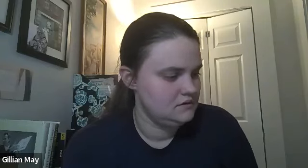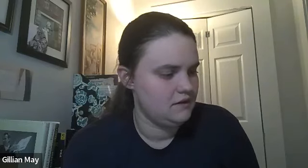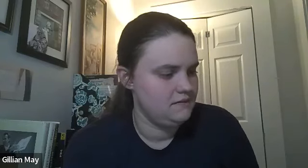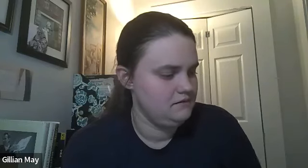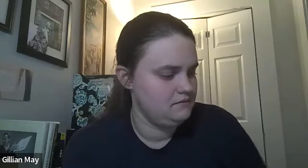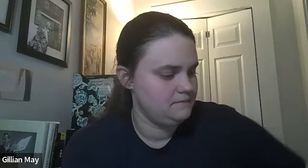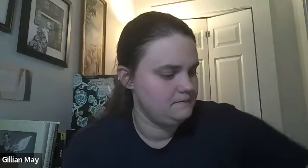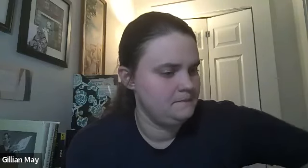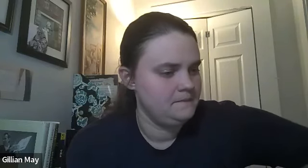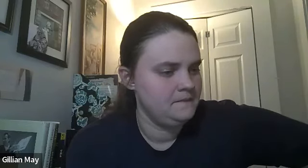There we go.